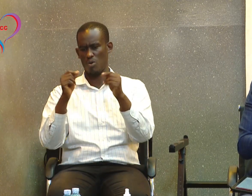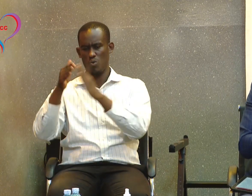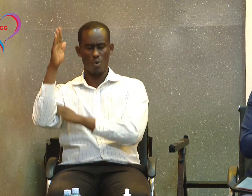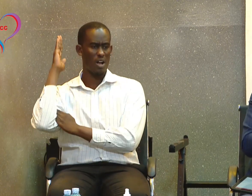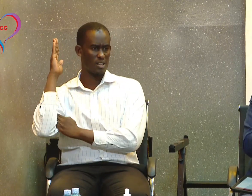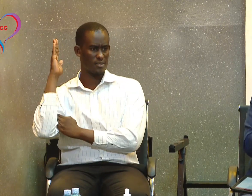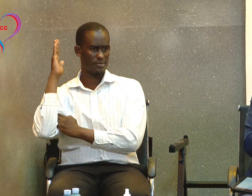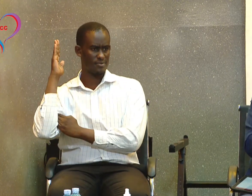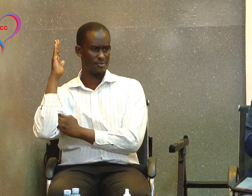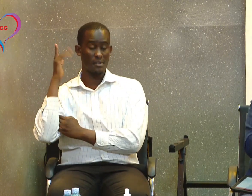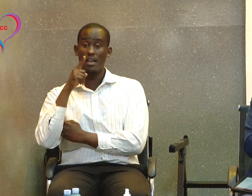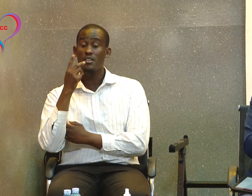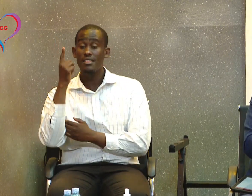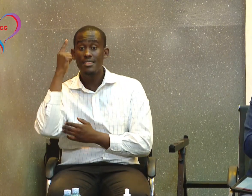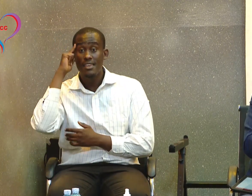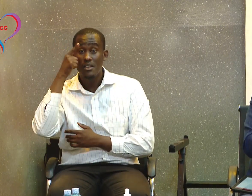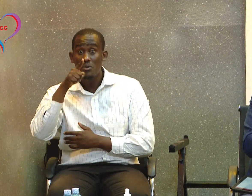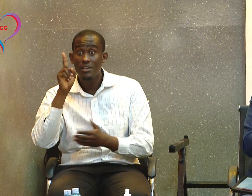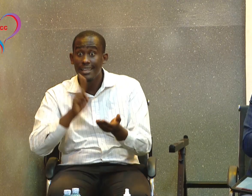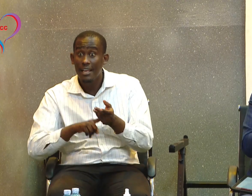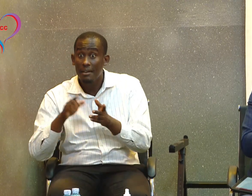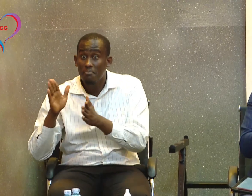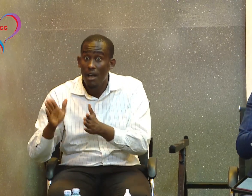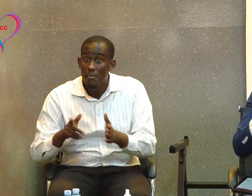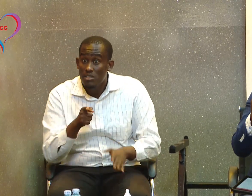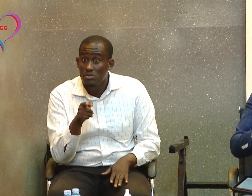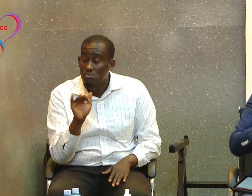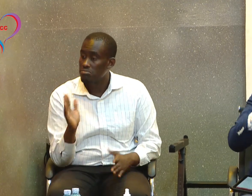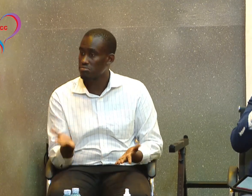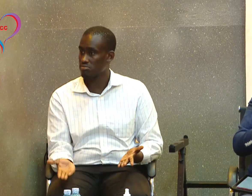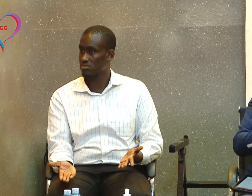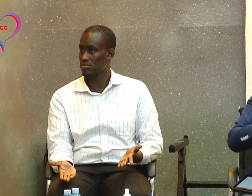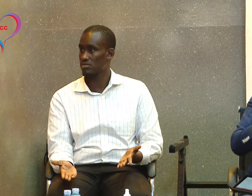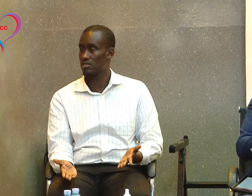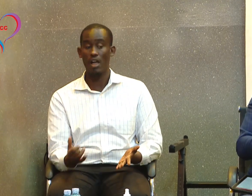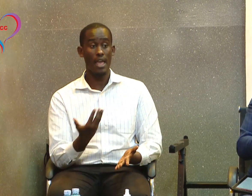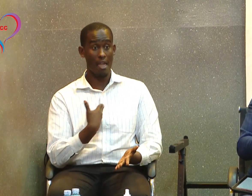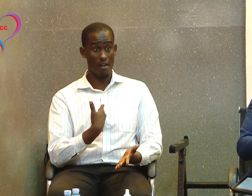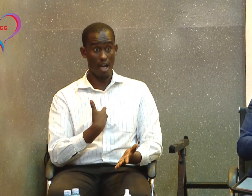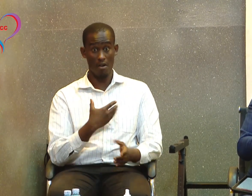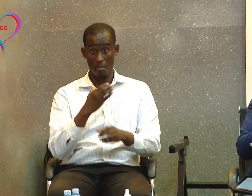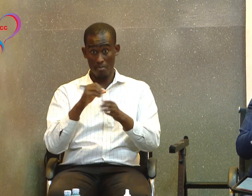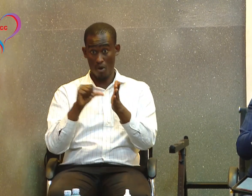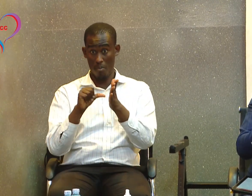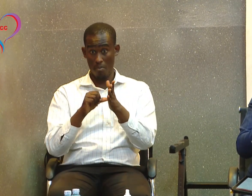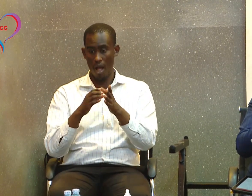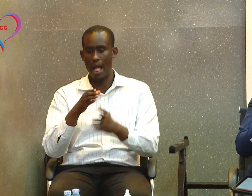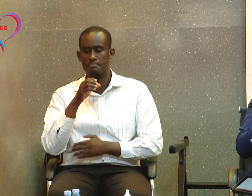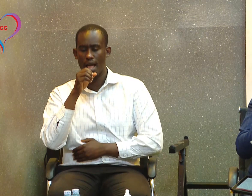And you think you'll find out your purpose. If I have a problem with this microphone, I